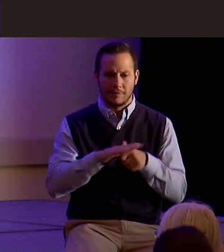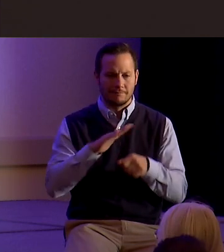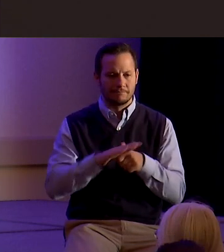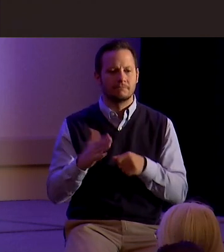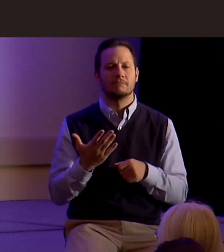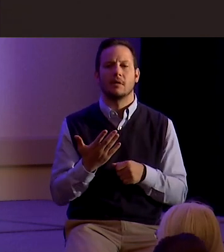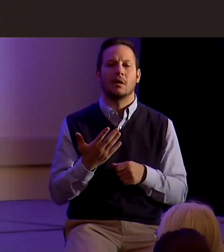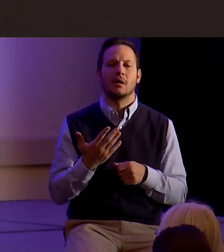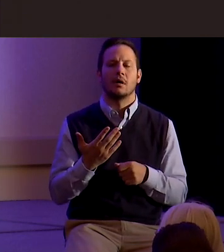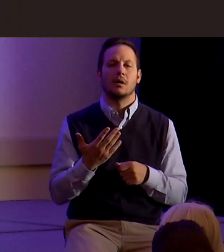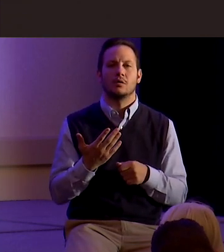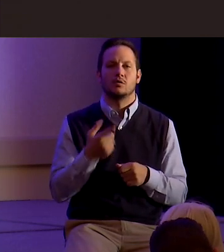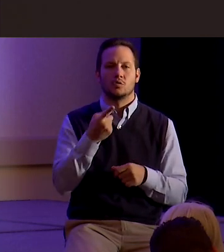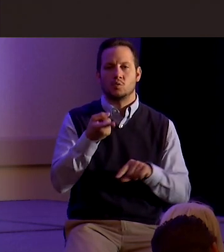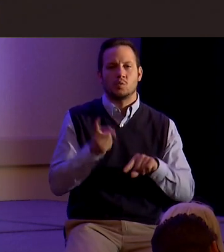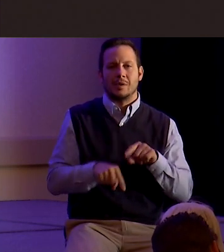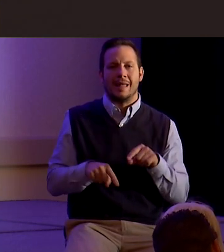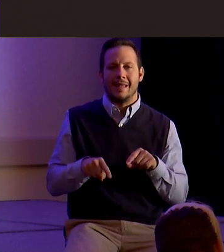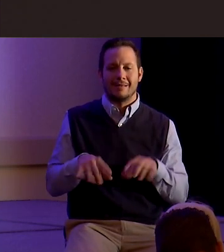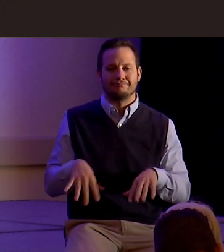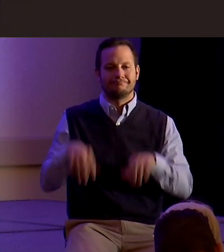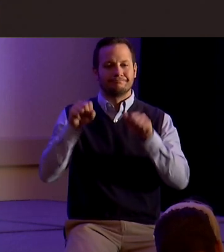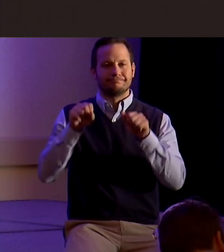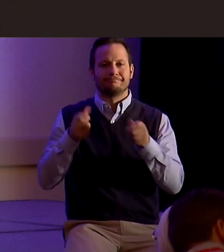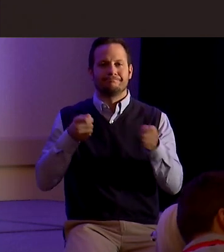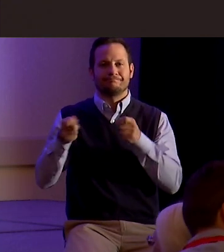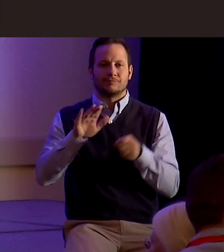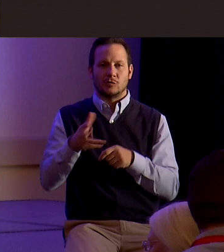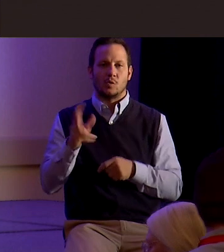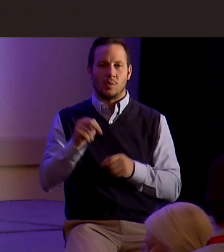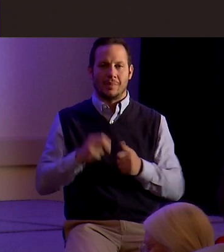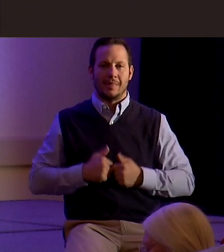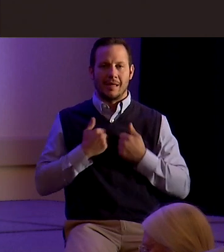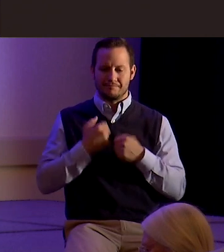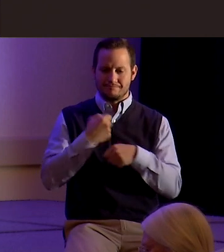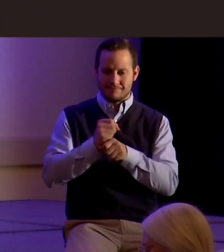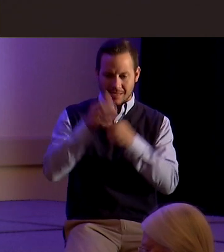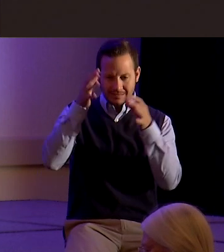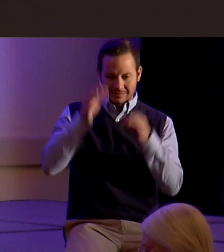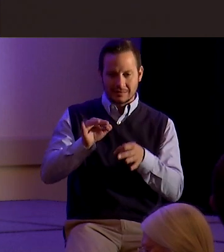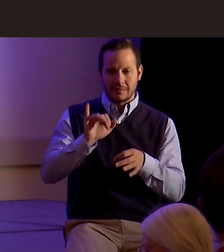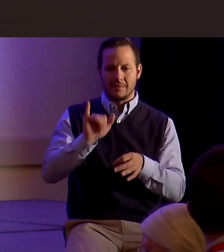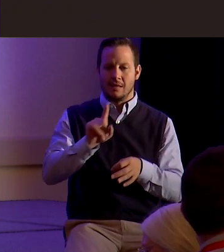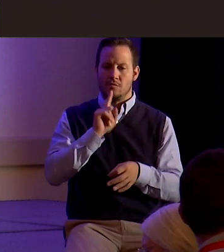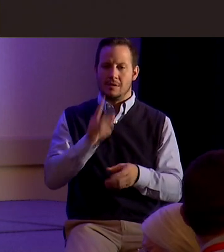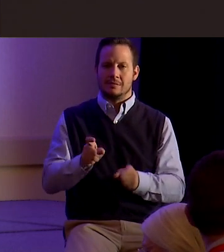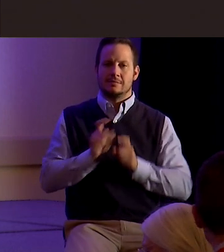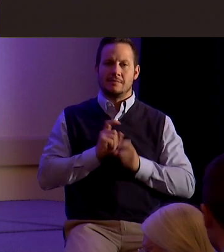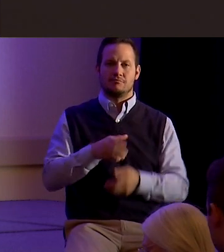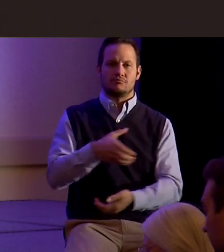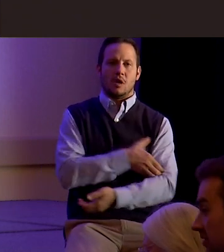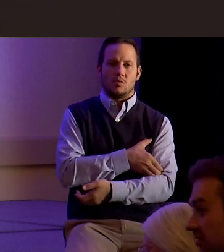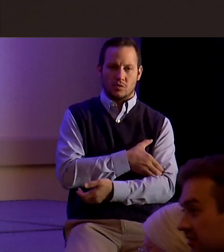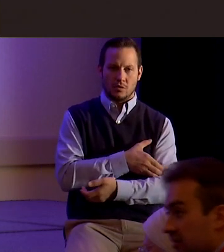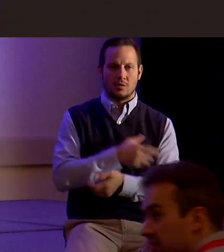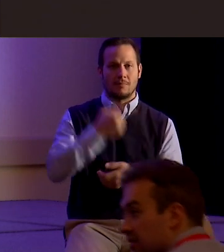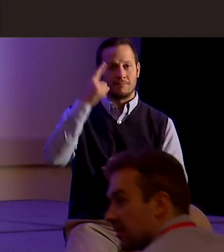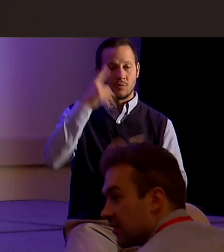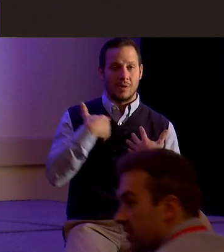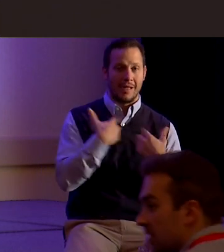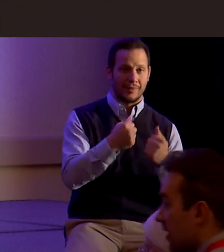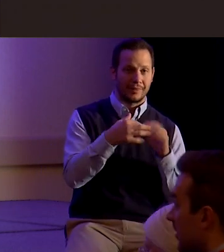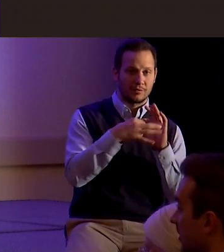you're never able to take control of your own destiny, you're never able to make decisions that empower you in a direction of healthy